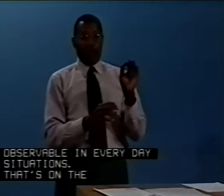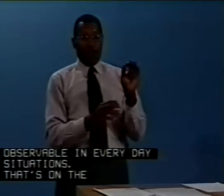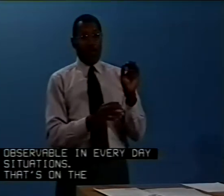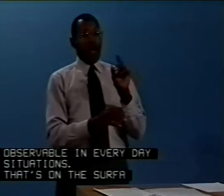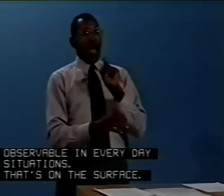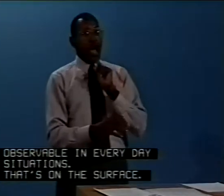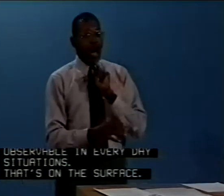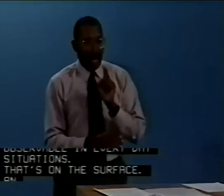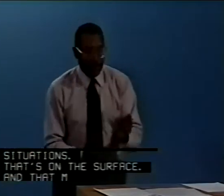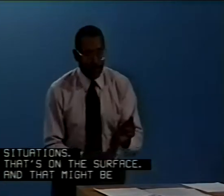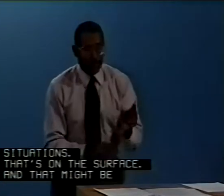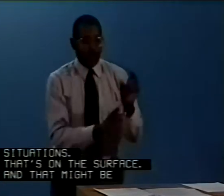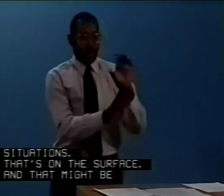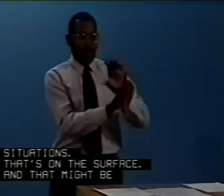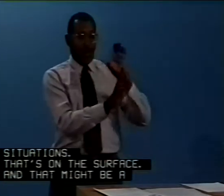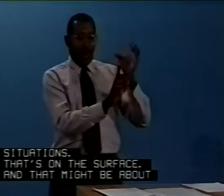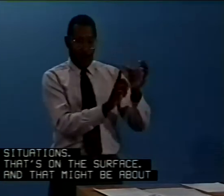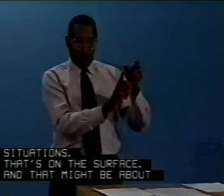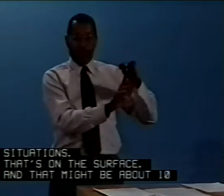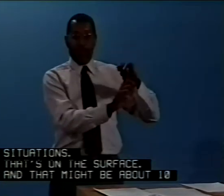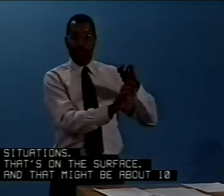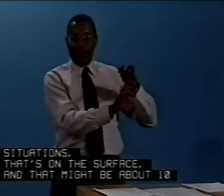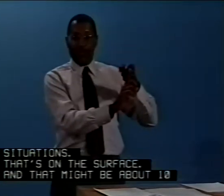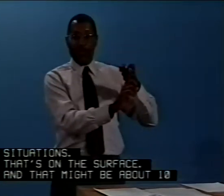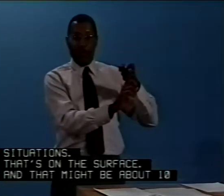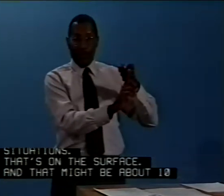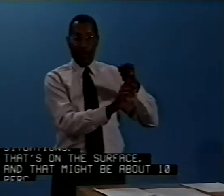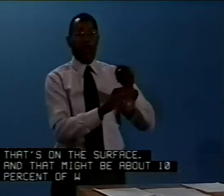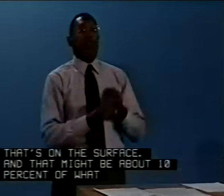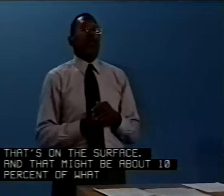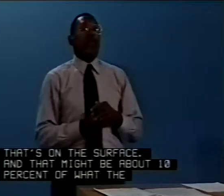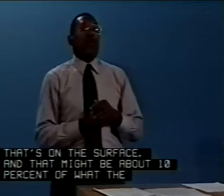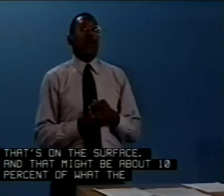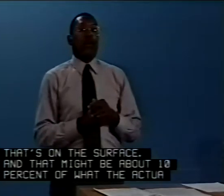10% of what the actual culture comprises.